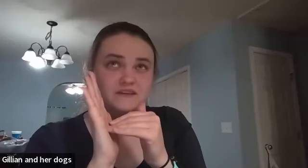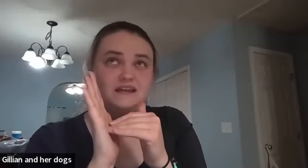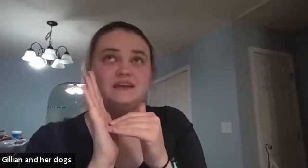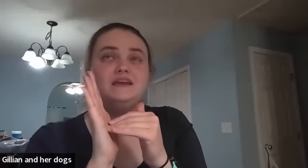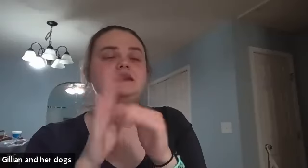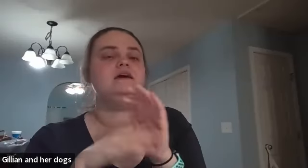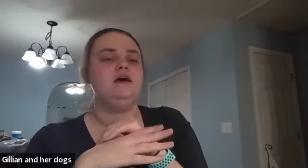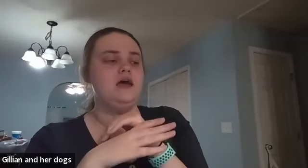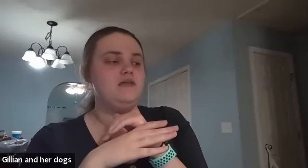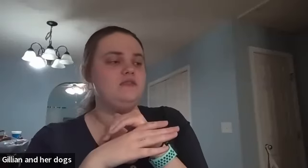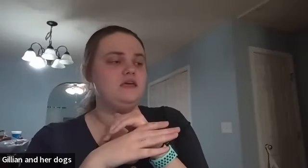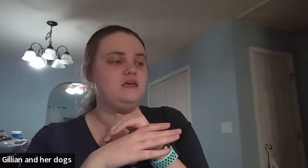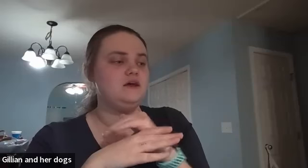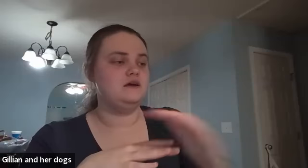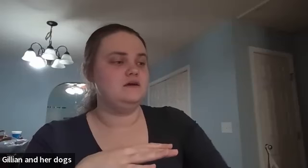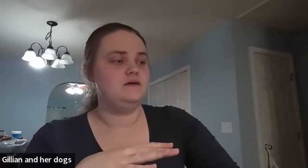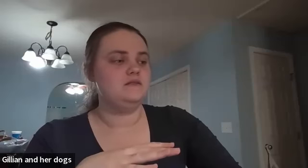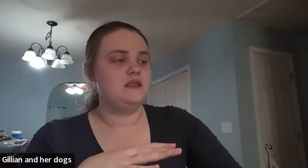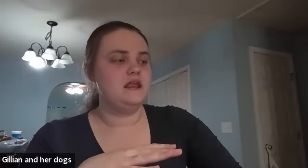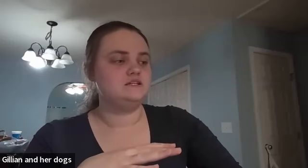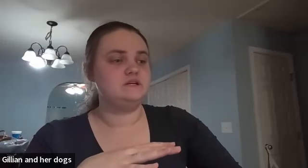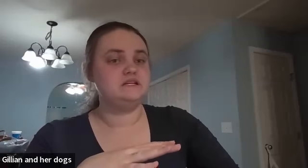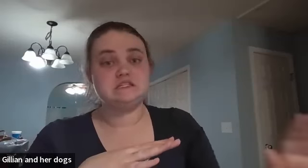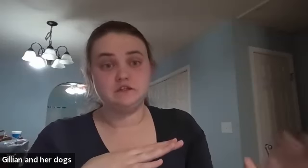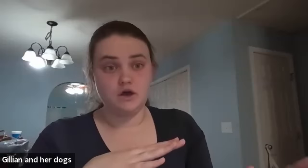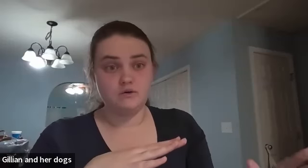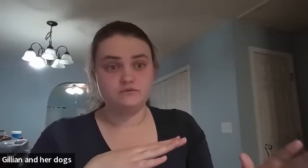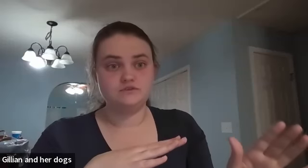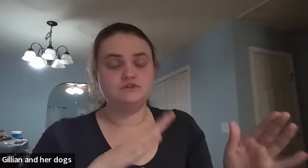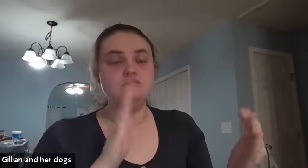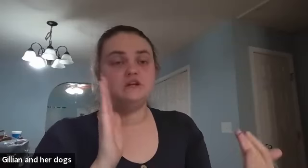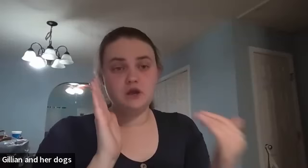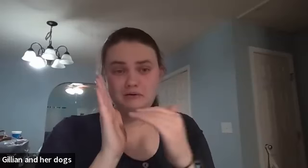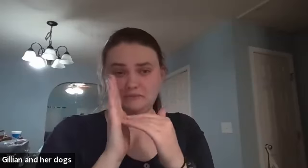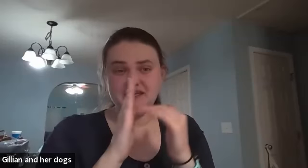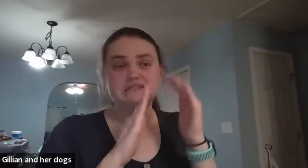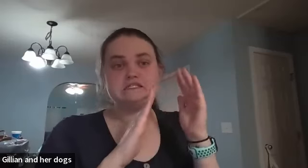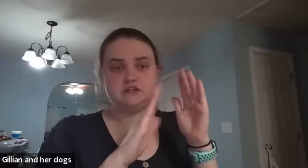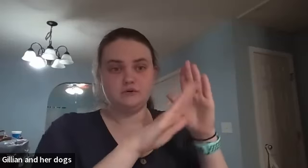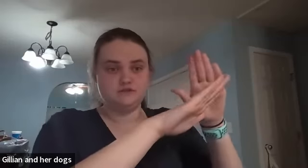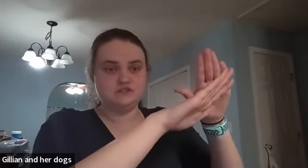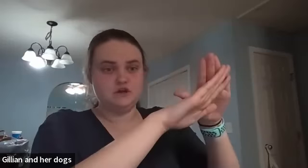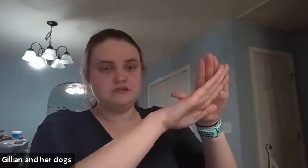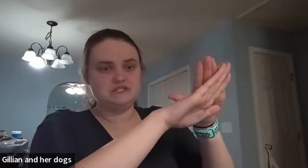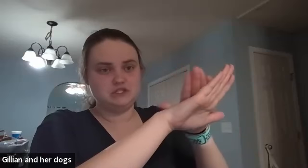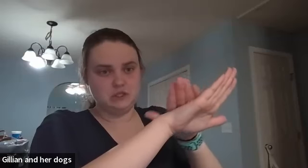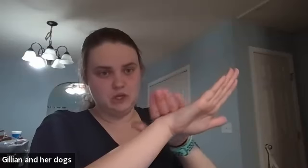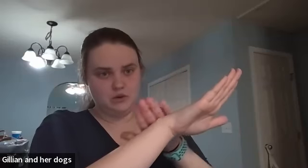that again? And then the next one is slow. So you can go repeat slow. And so slow is